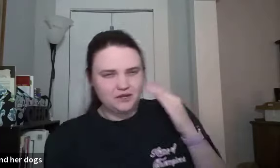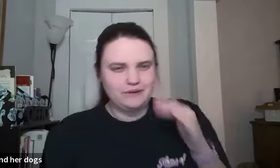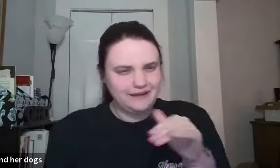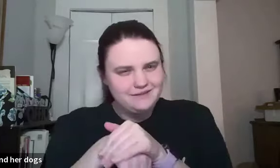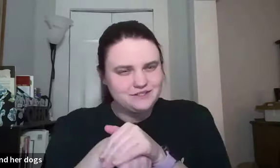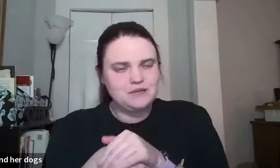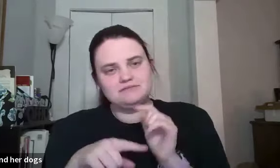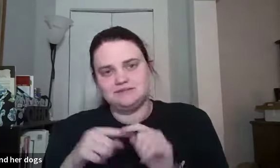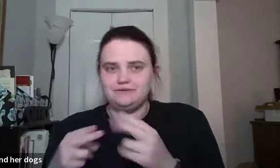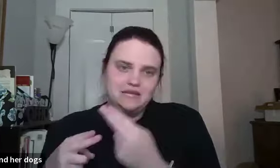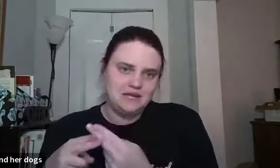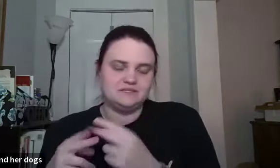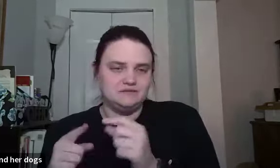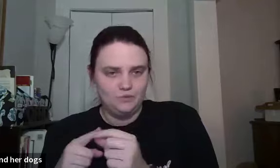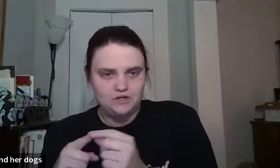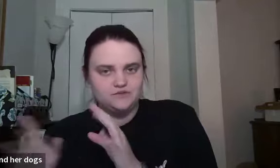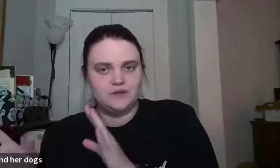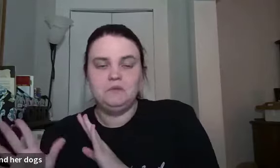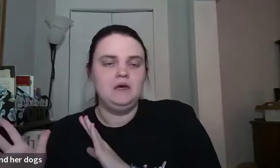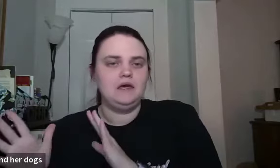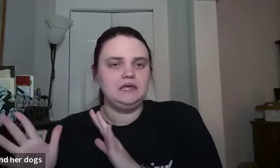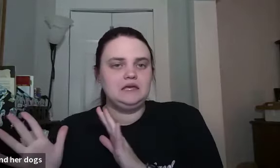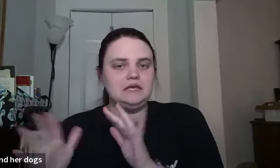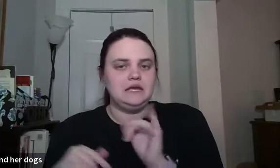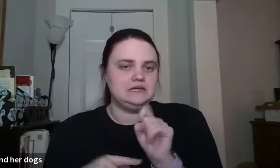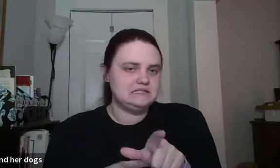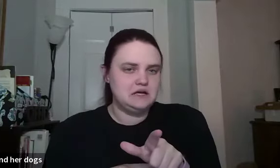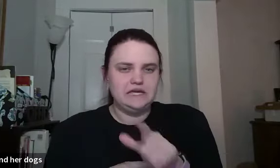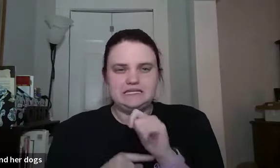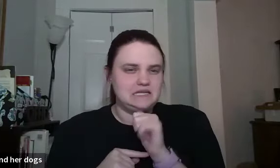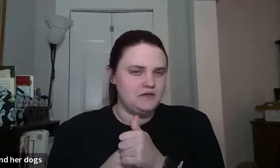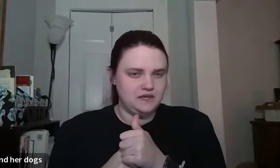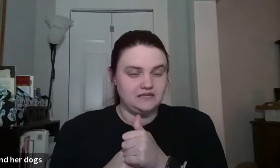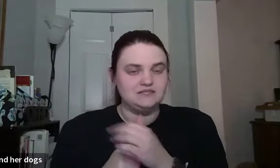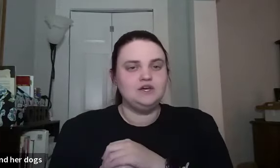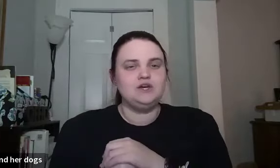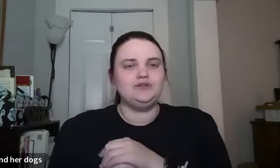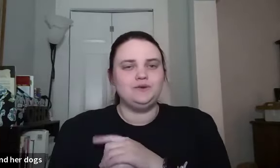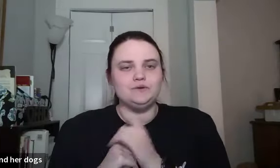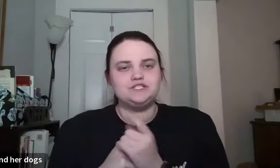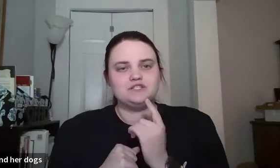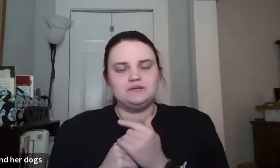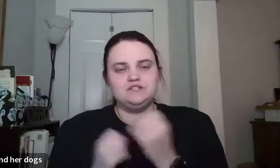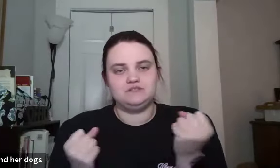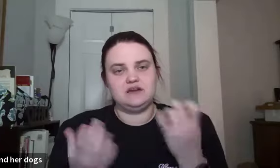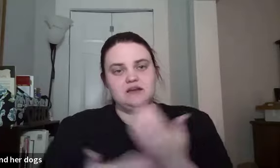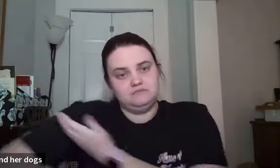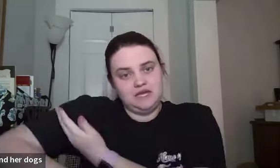in English, we have different names and different words for them. In ASL, it is not the case. You are just going to sign